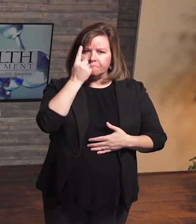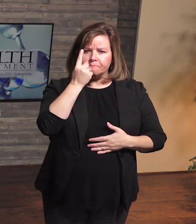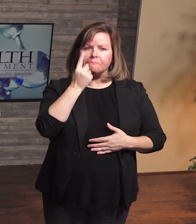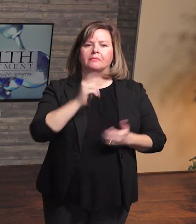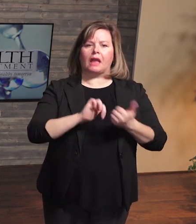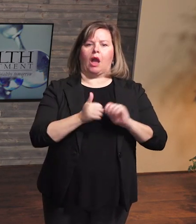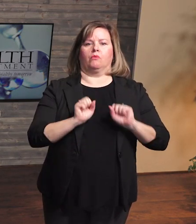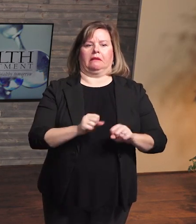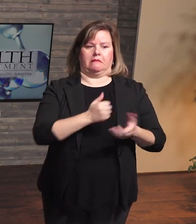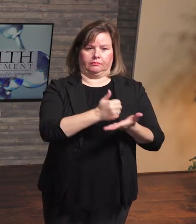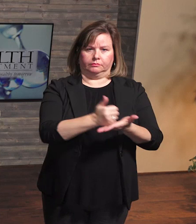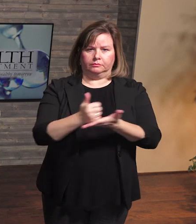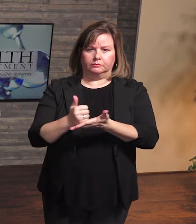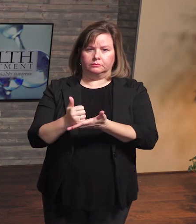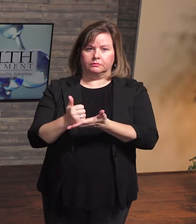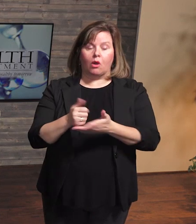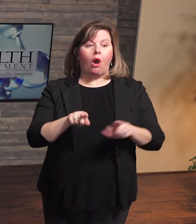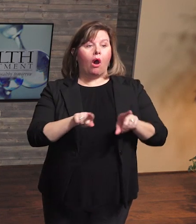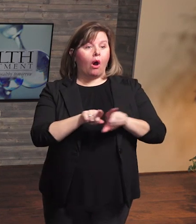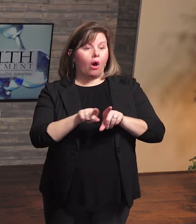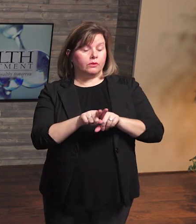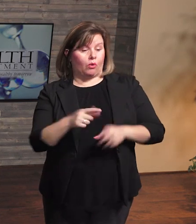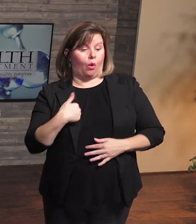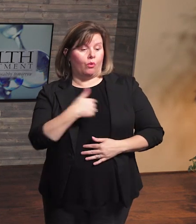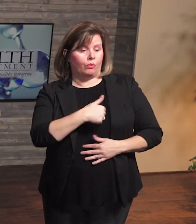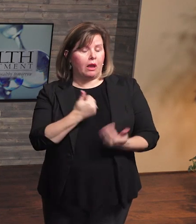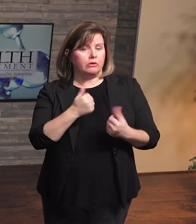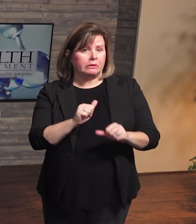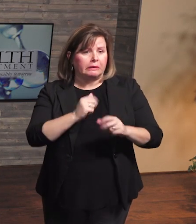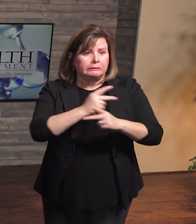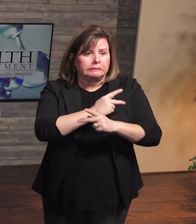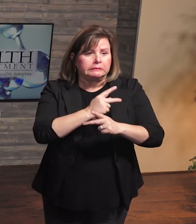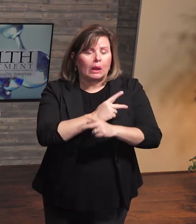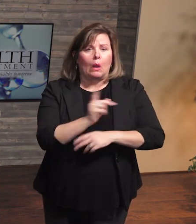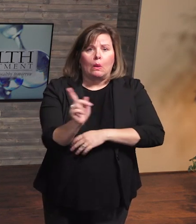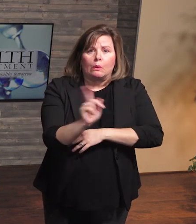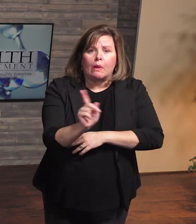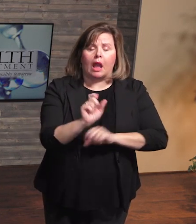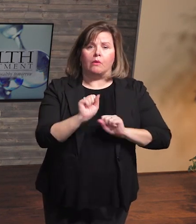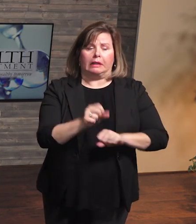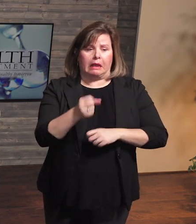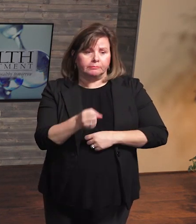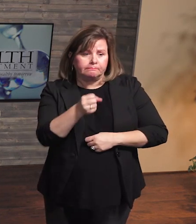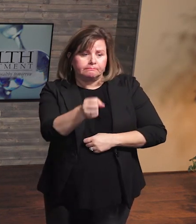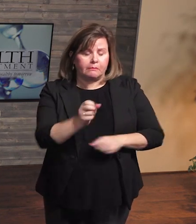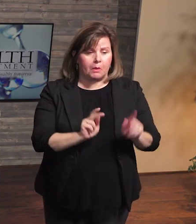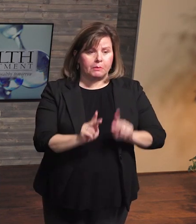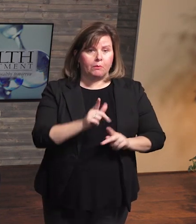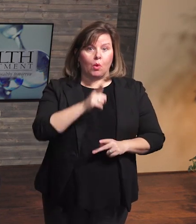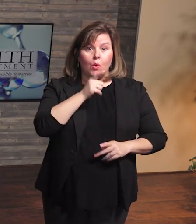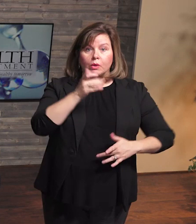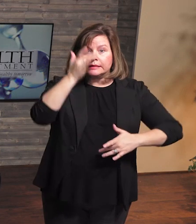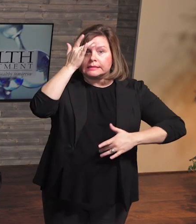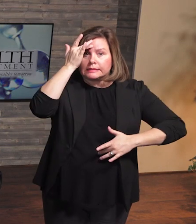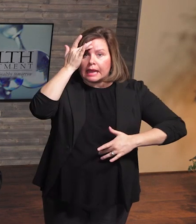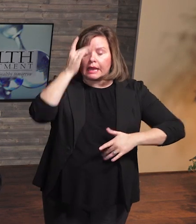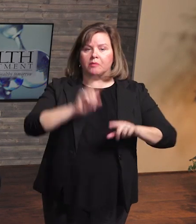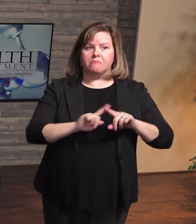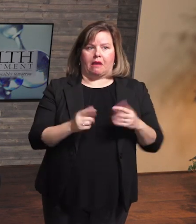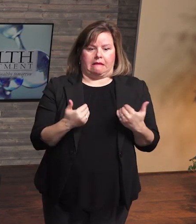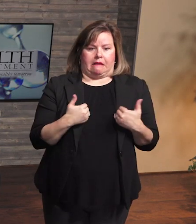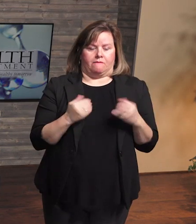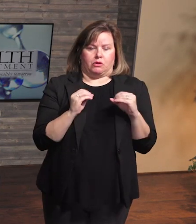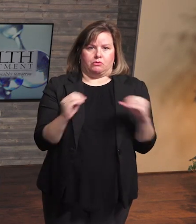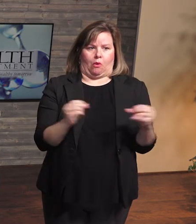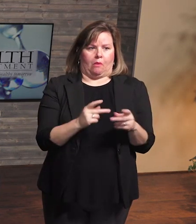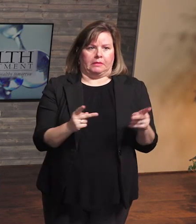put people who are sick that don't have a place to go. And that's very important to us right now. Everyone